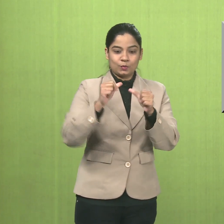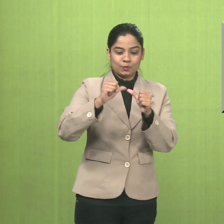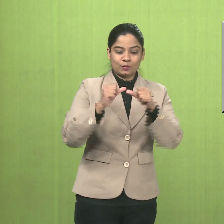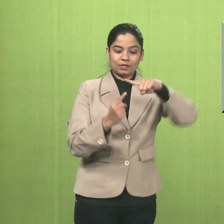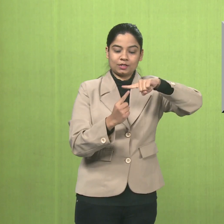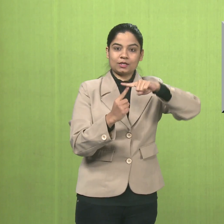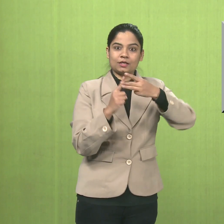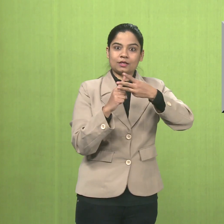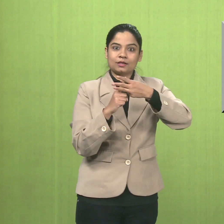Adequate,